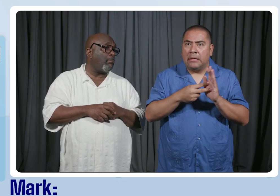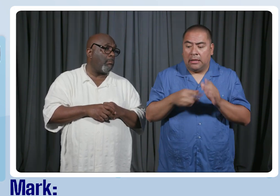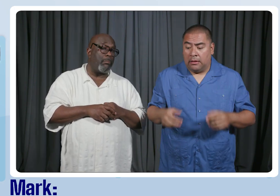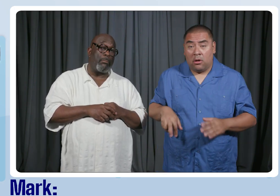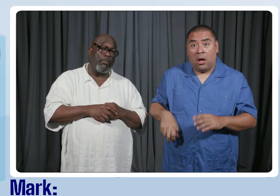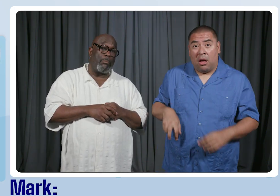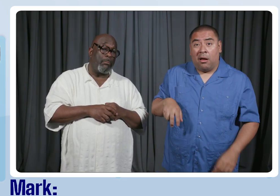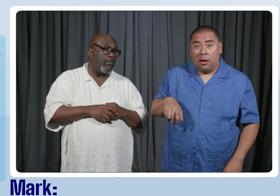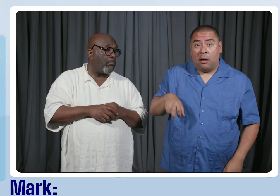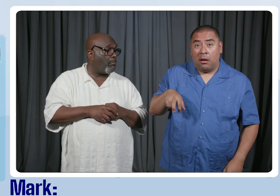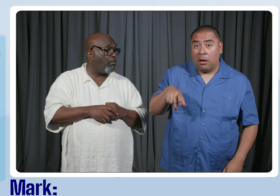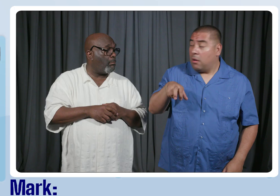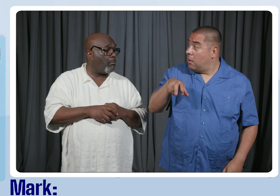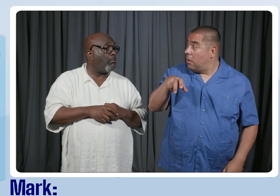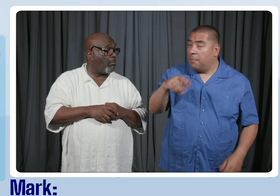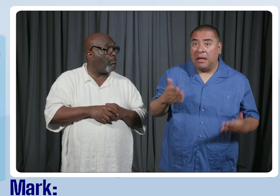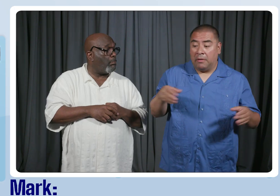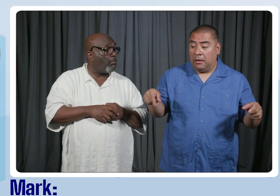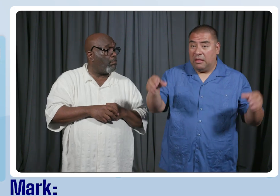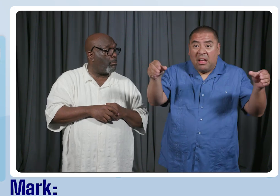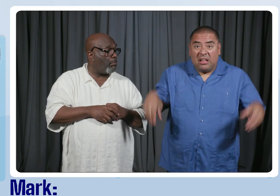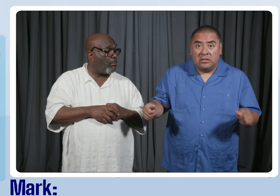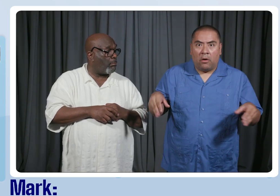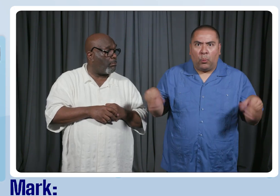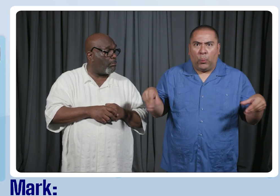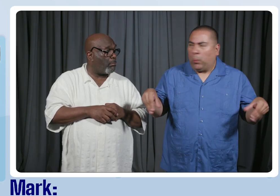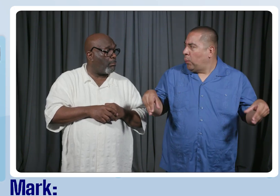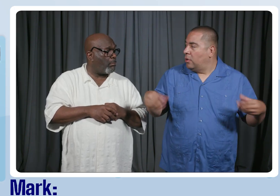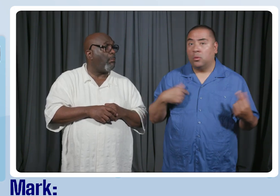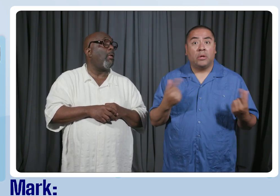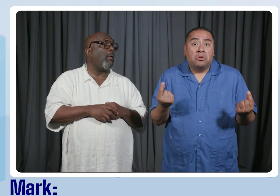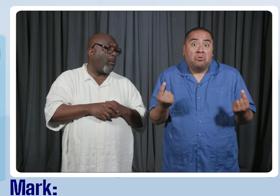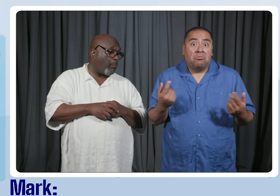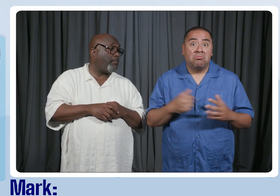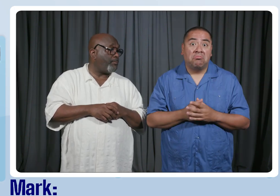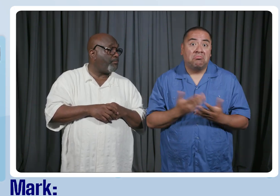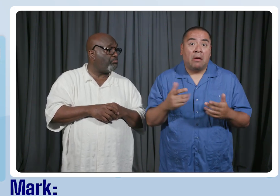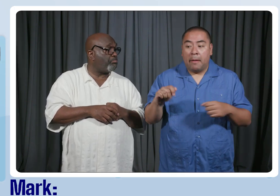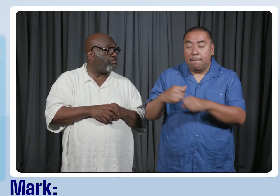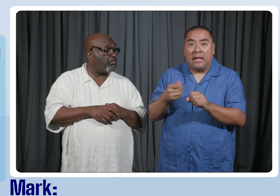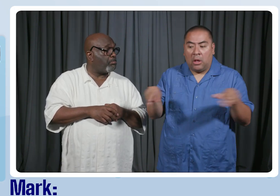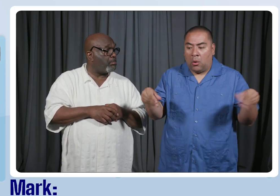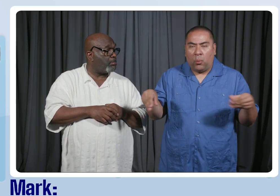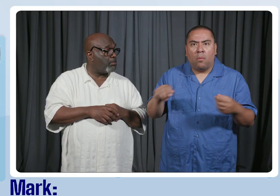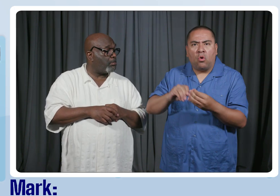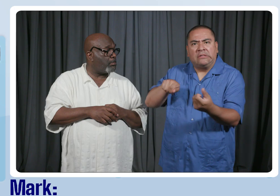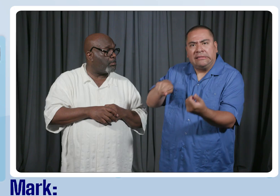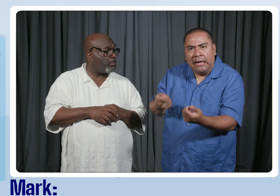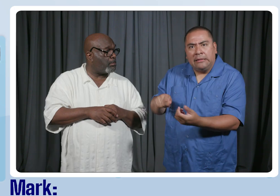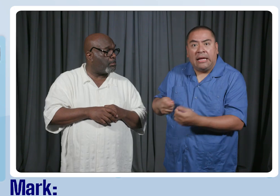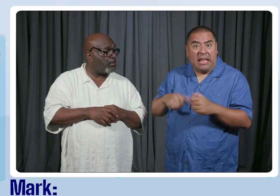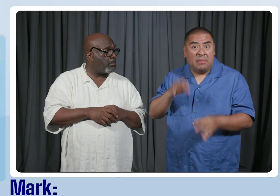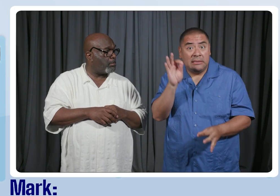railing or they're going up this staircase, the railing might wiggle. Maybe what we do is just tighten up that railing. It could be that